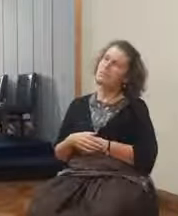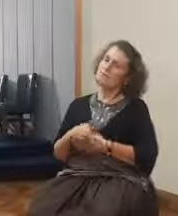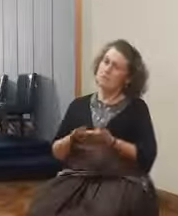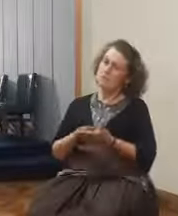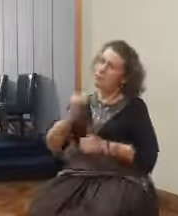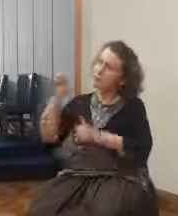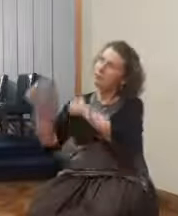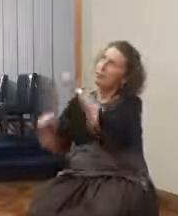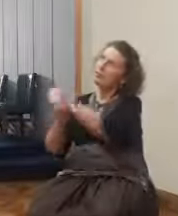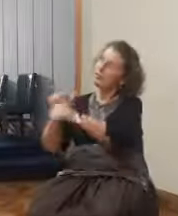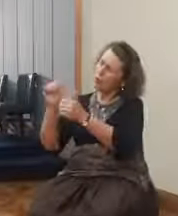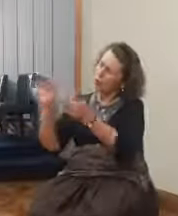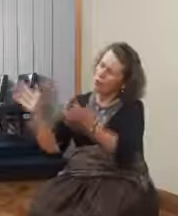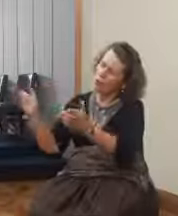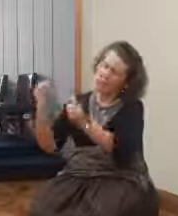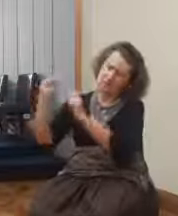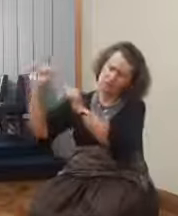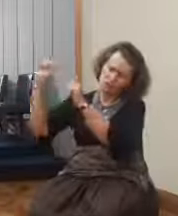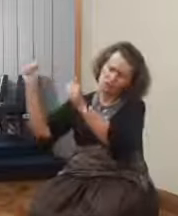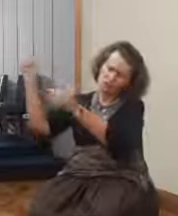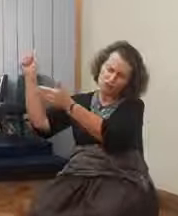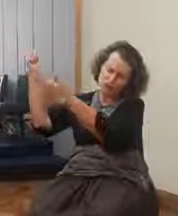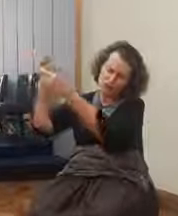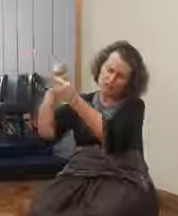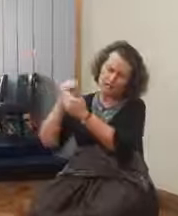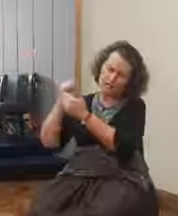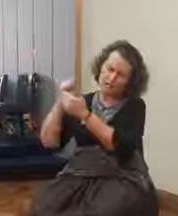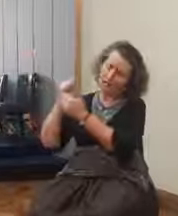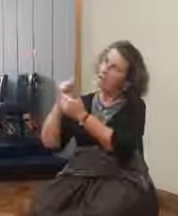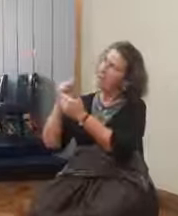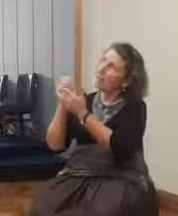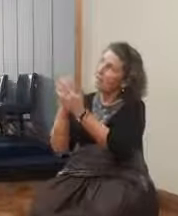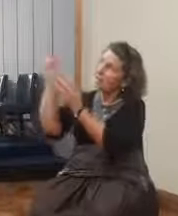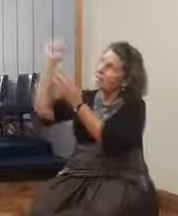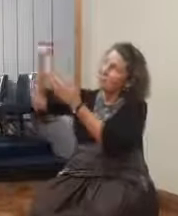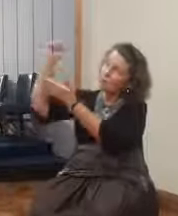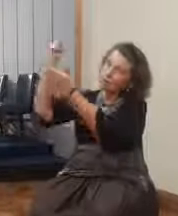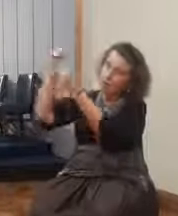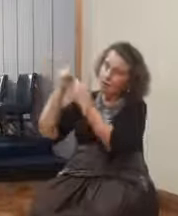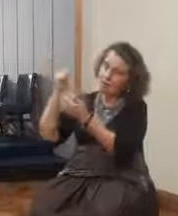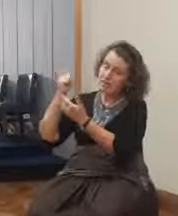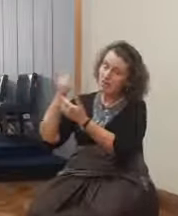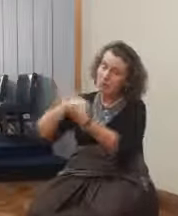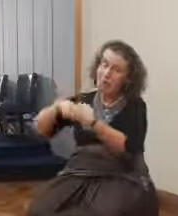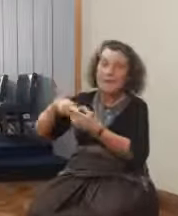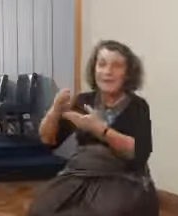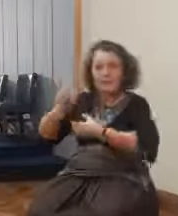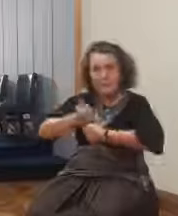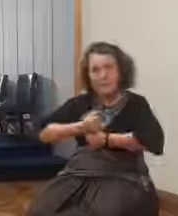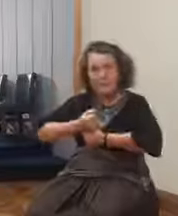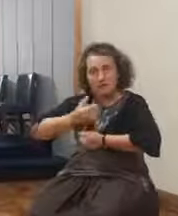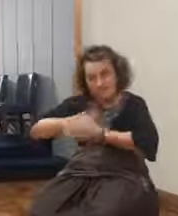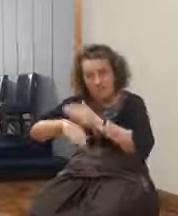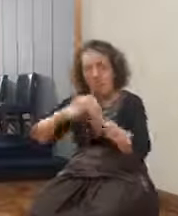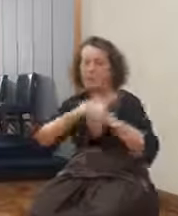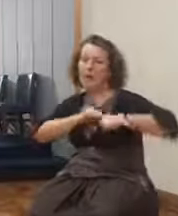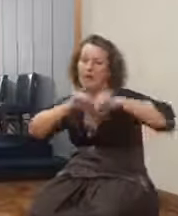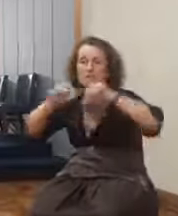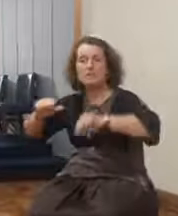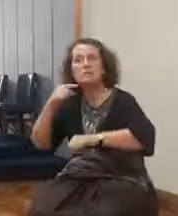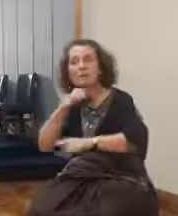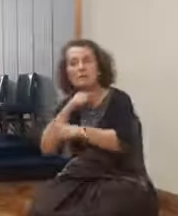glory of his grace, wherein he hath made us accepted in the Beloved, in whom we have redemption through his blood,